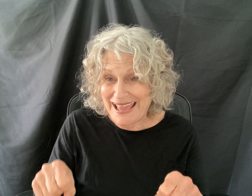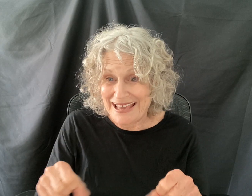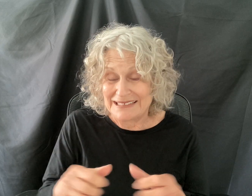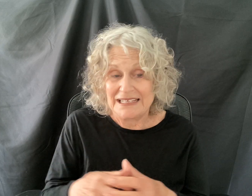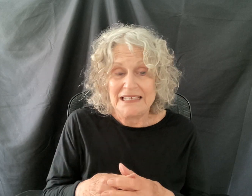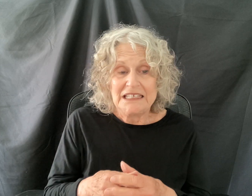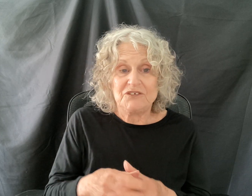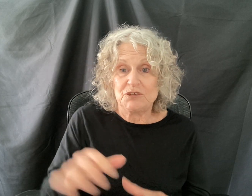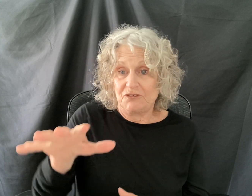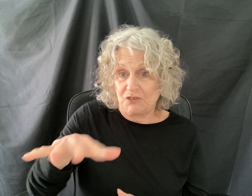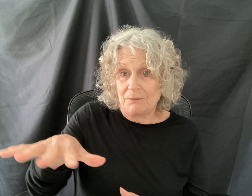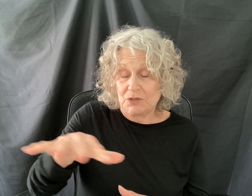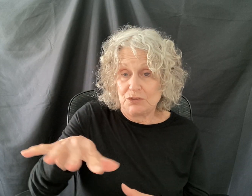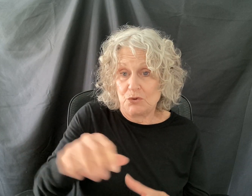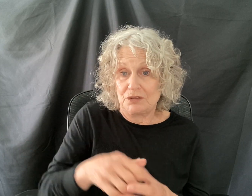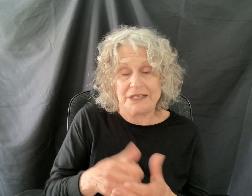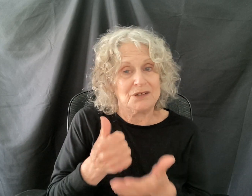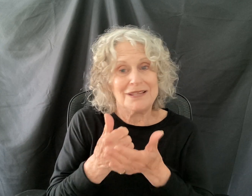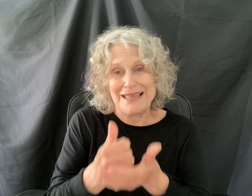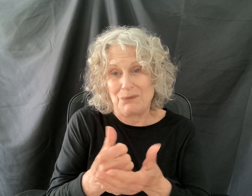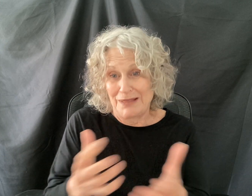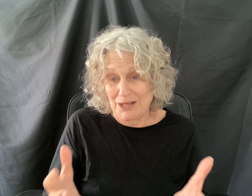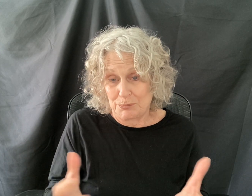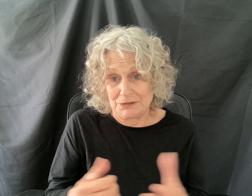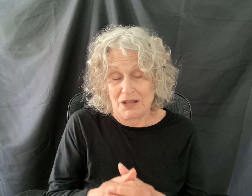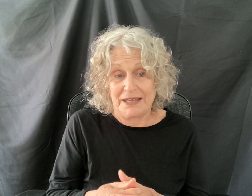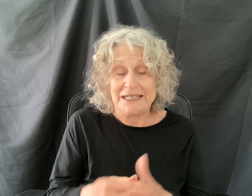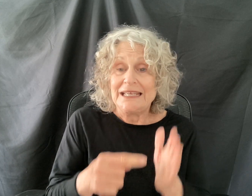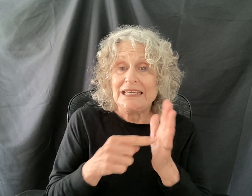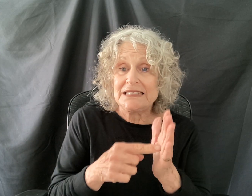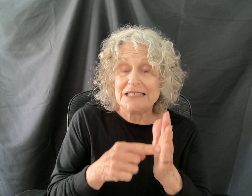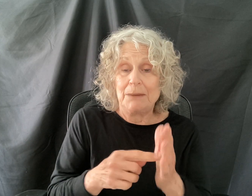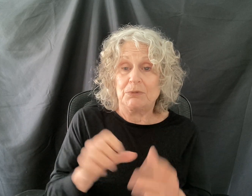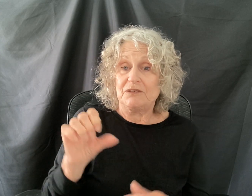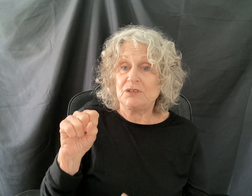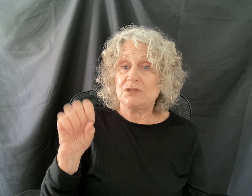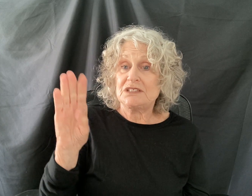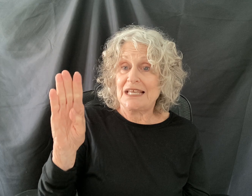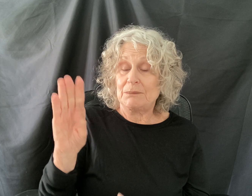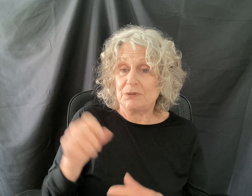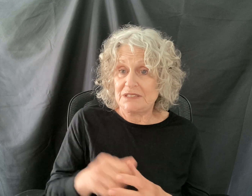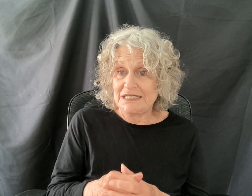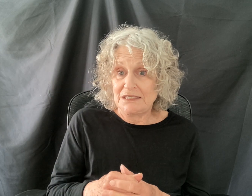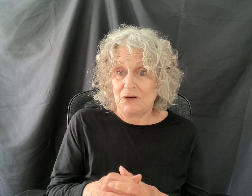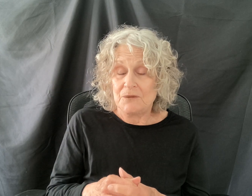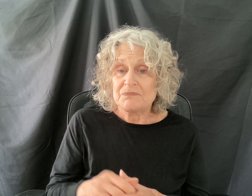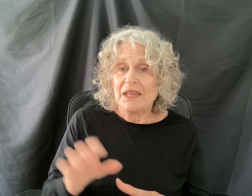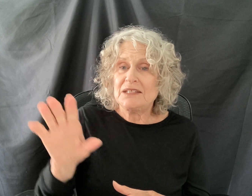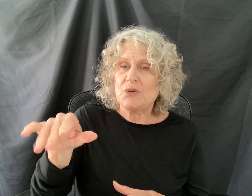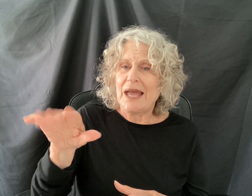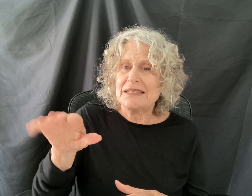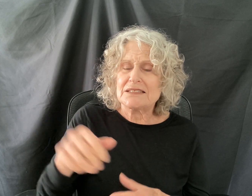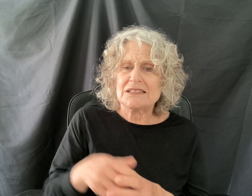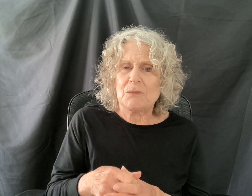can. If you're from the local area, that will help a lot. Example, if you're in San Bernardino and you ask